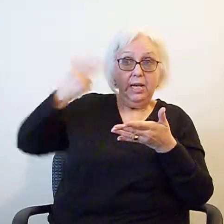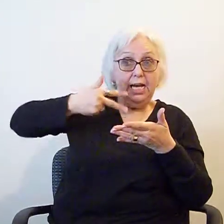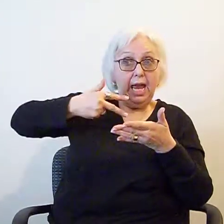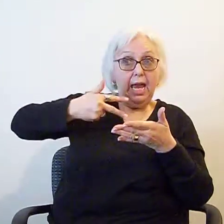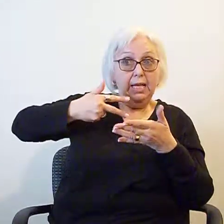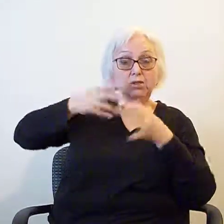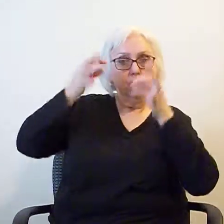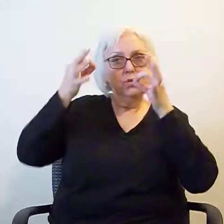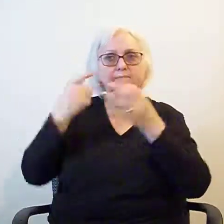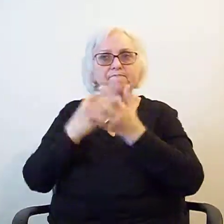to discuss this grievance.